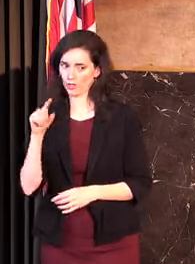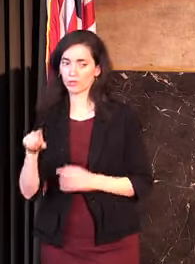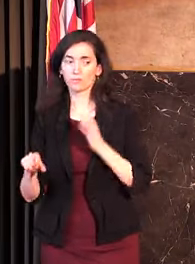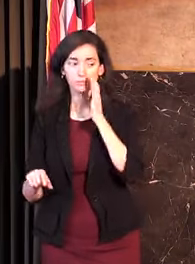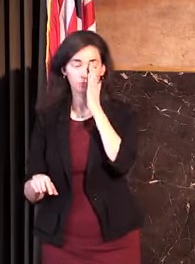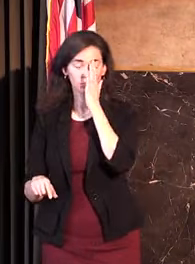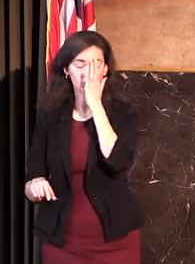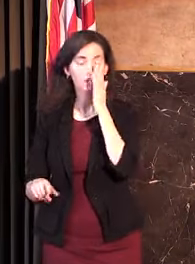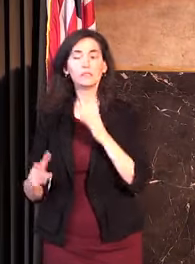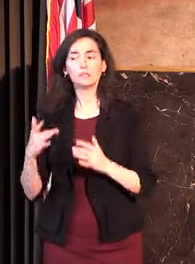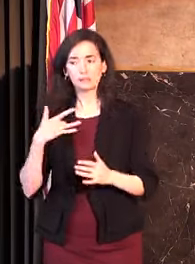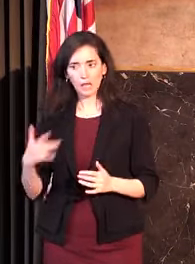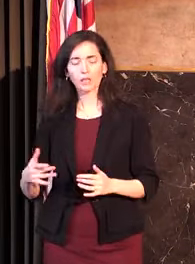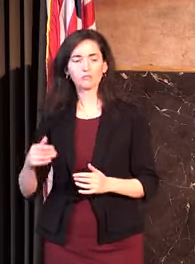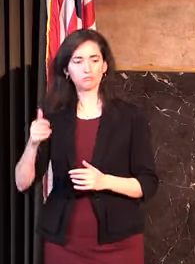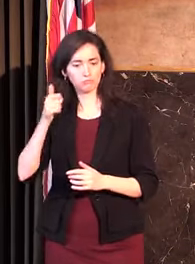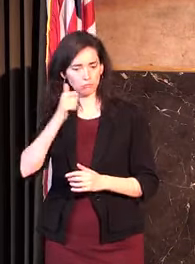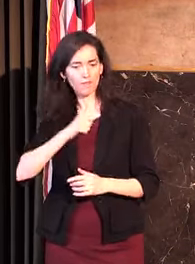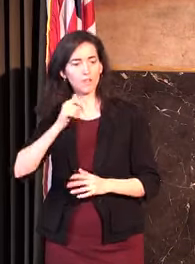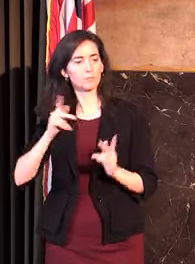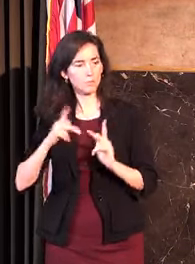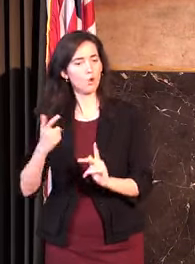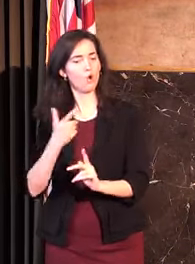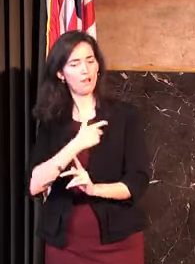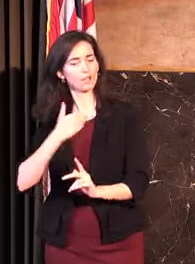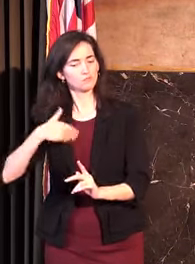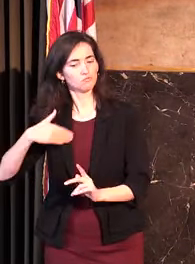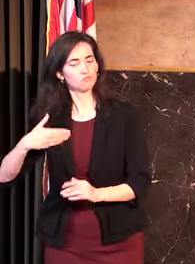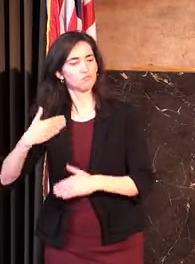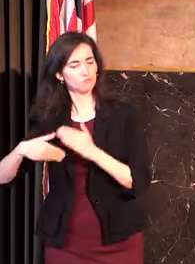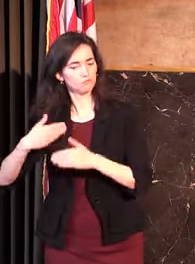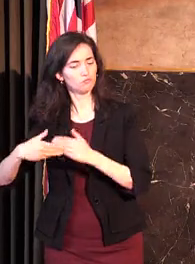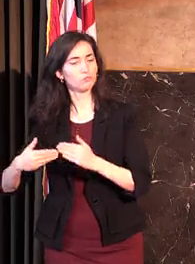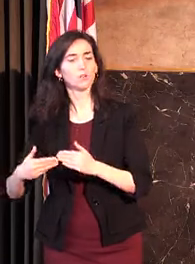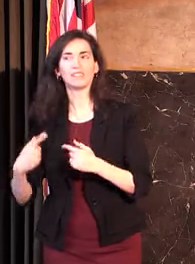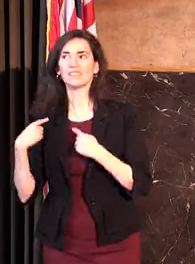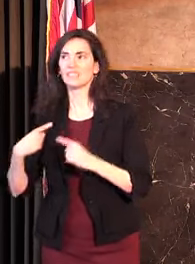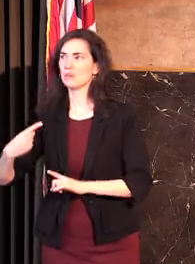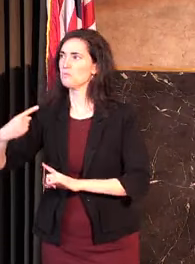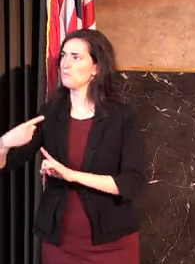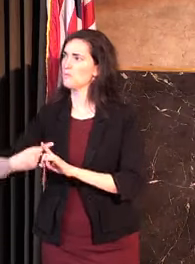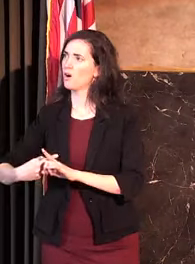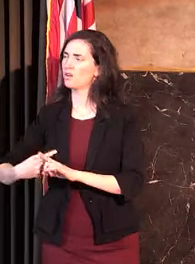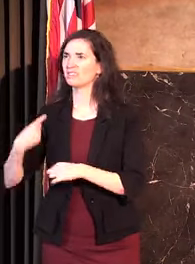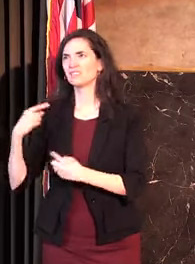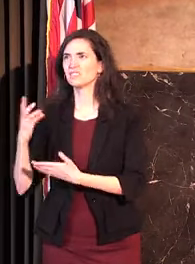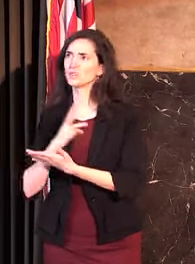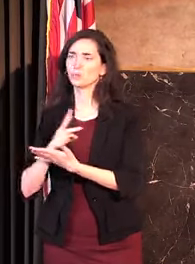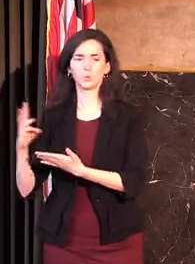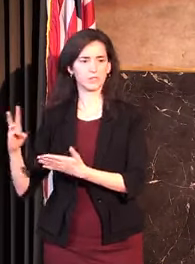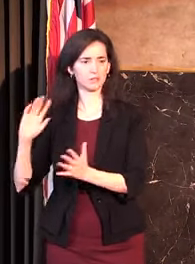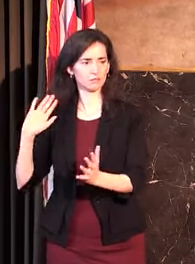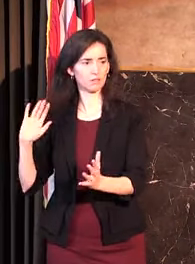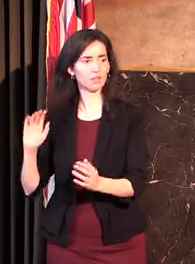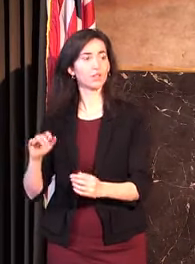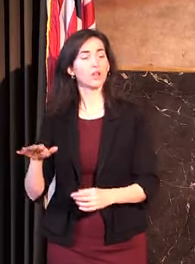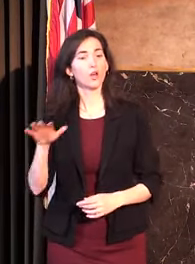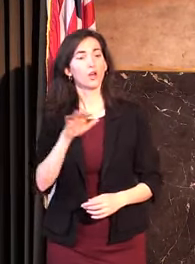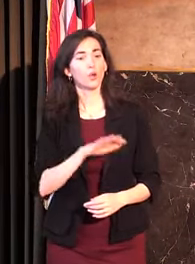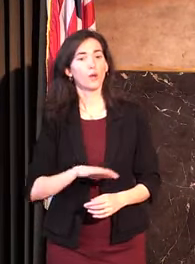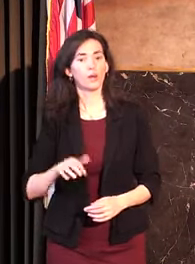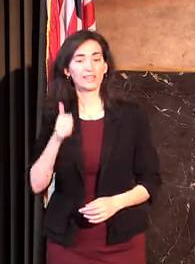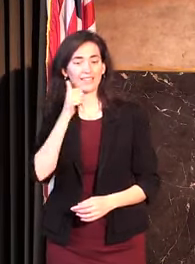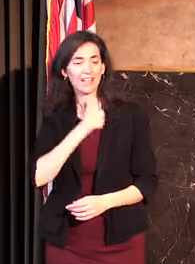relatively steady. We've been on average really for over a month now, almost probably 6 weeks, getting about